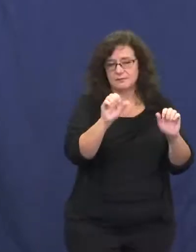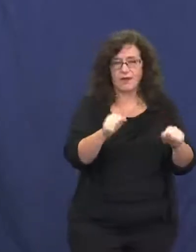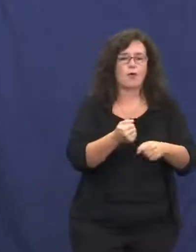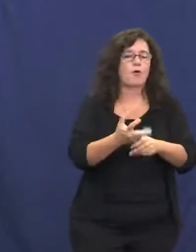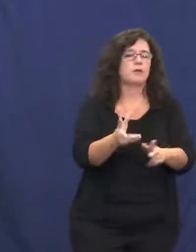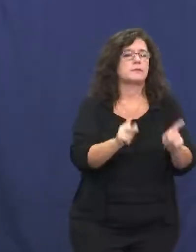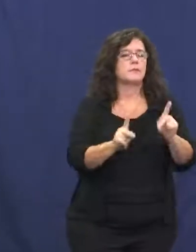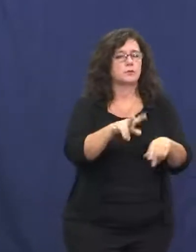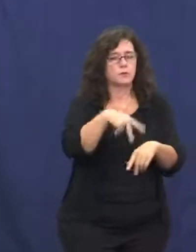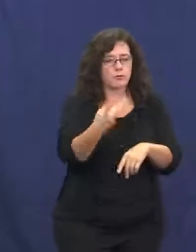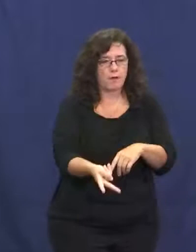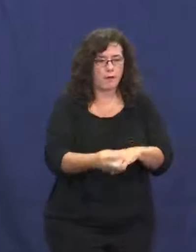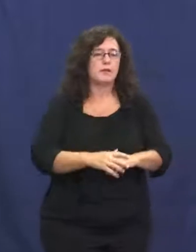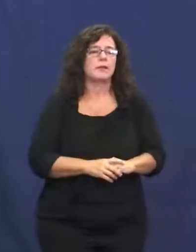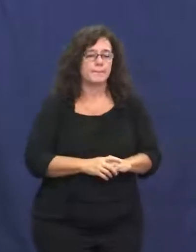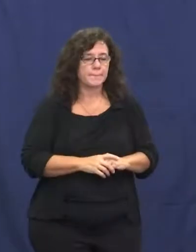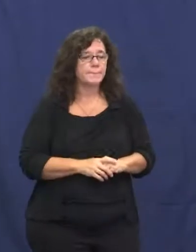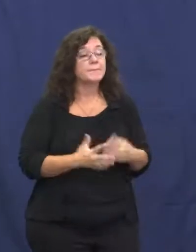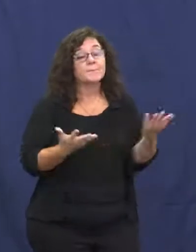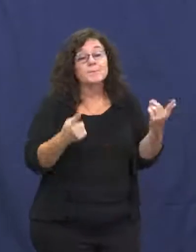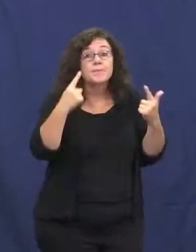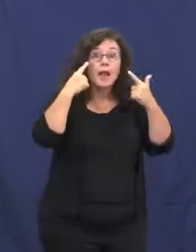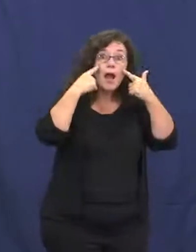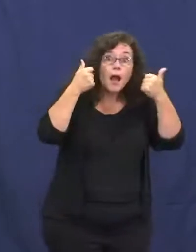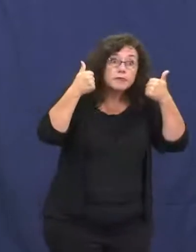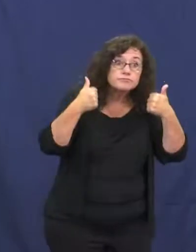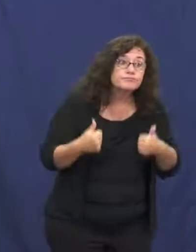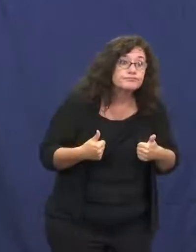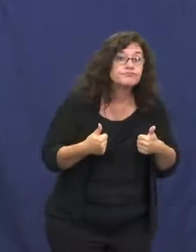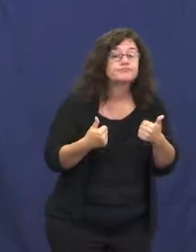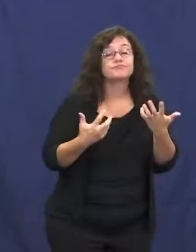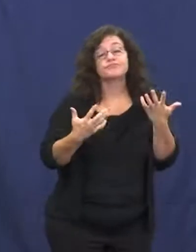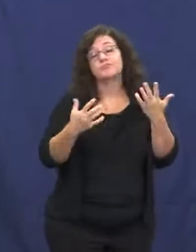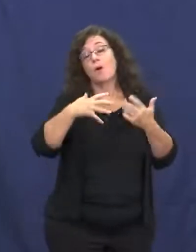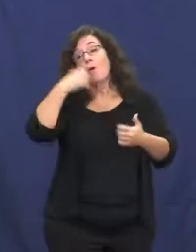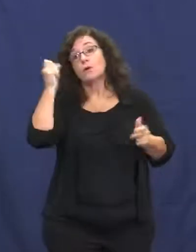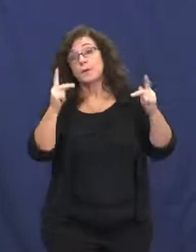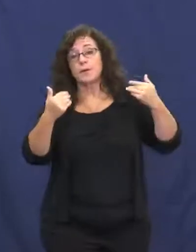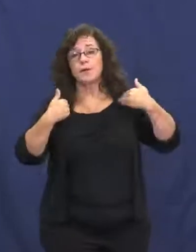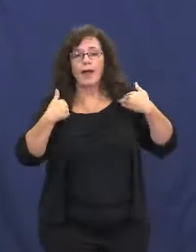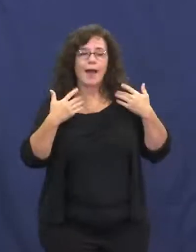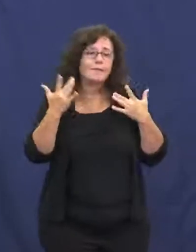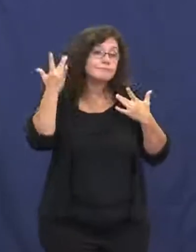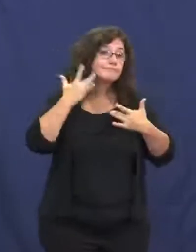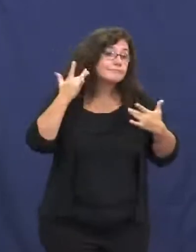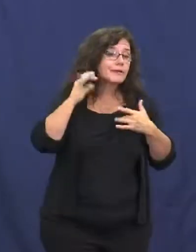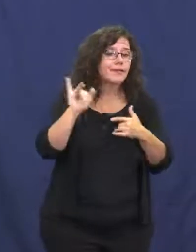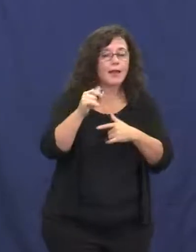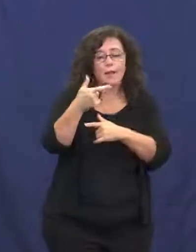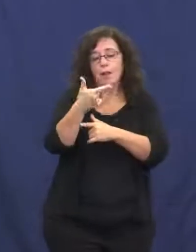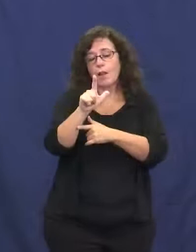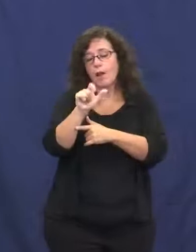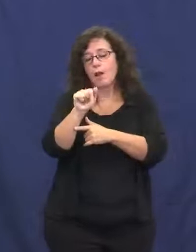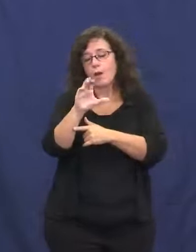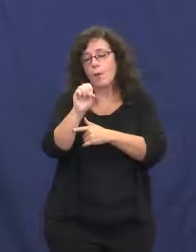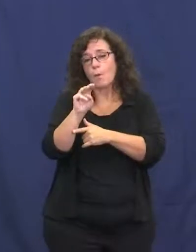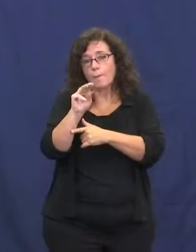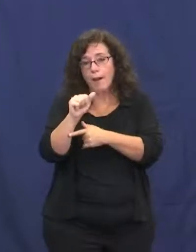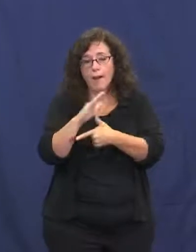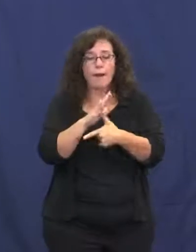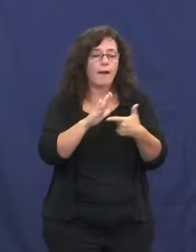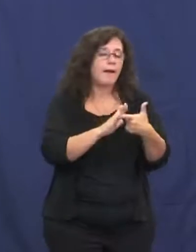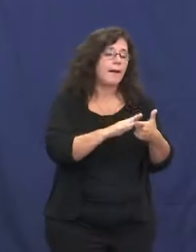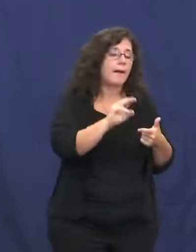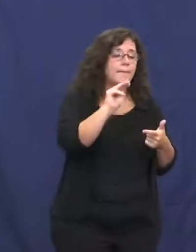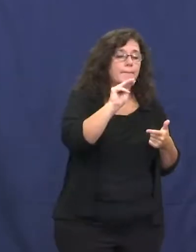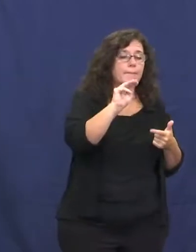changes in our eyesight. Glaucoma and macular degeneration can cause people to fall because they have poor vision. Night lights are also